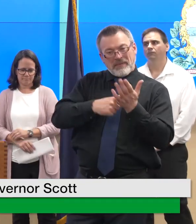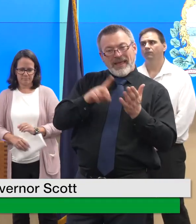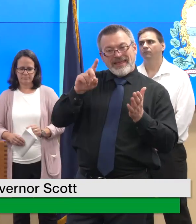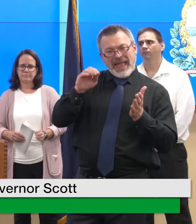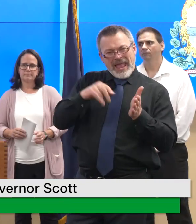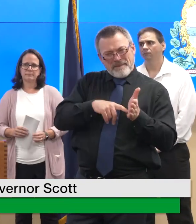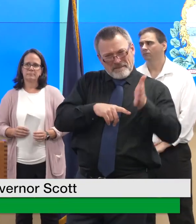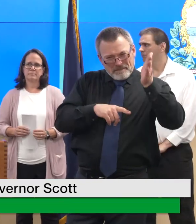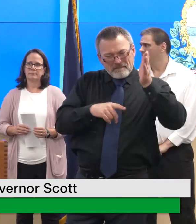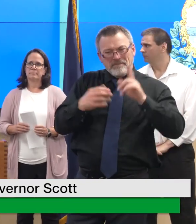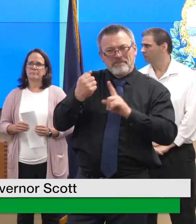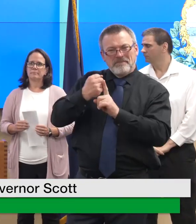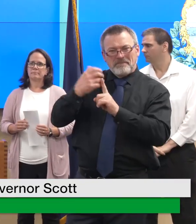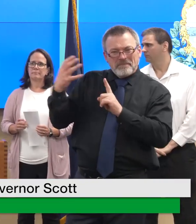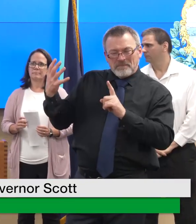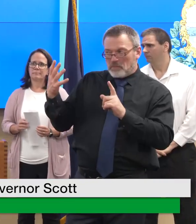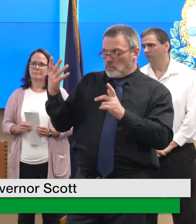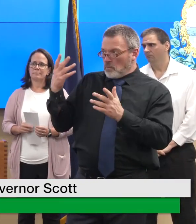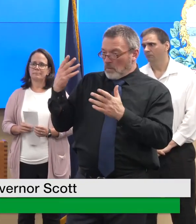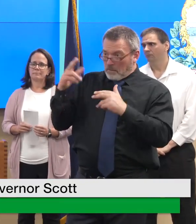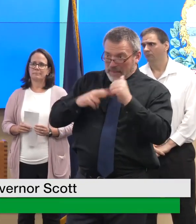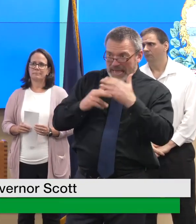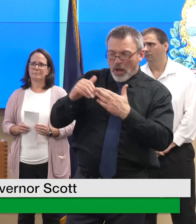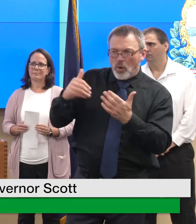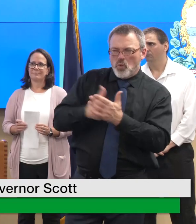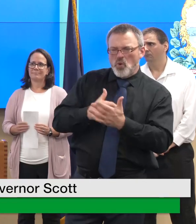unlikely proposition.